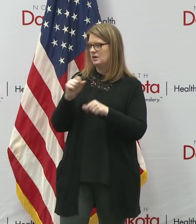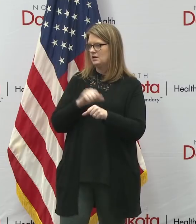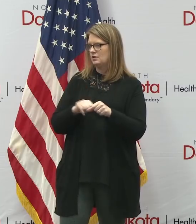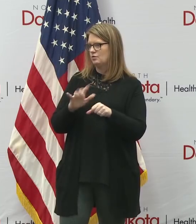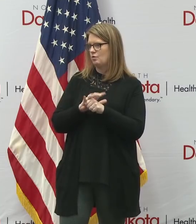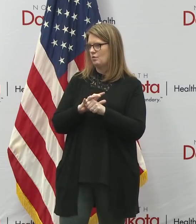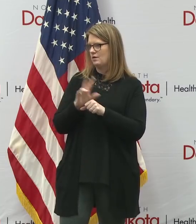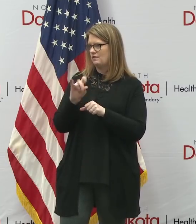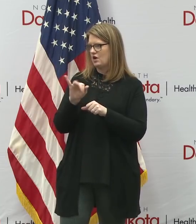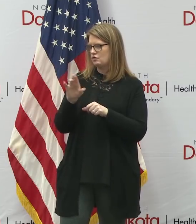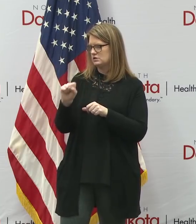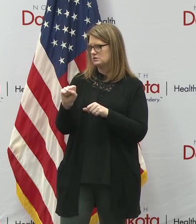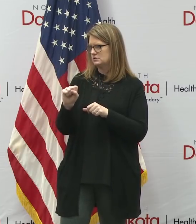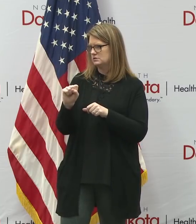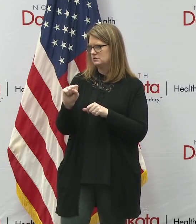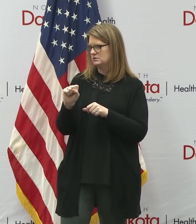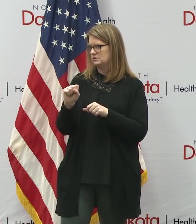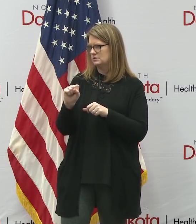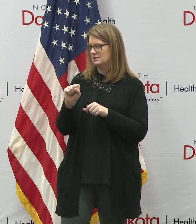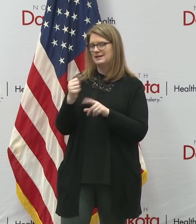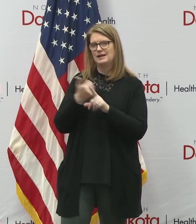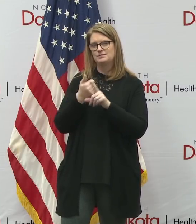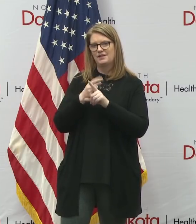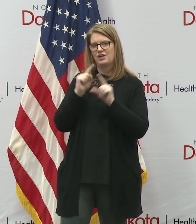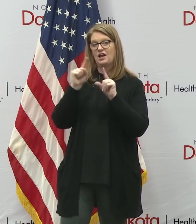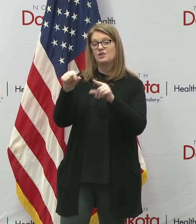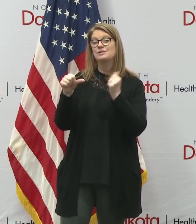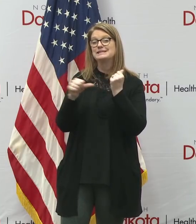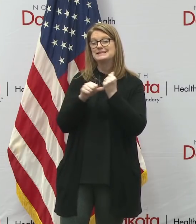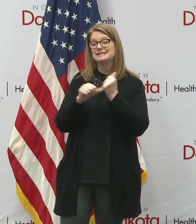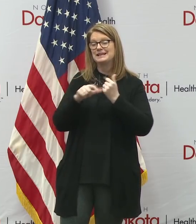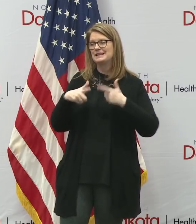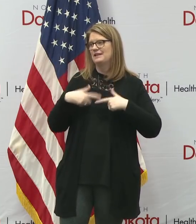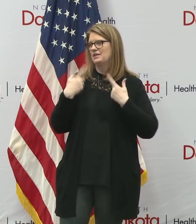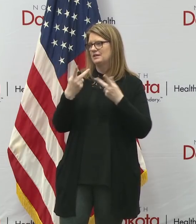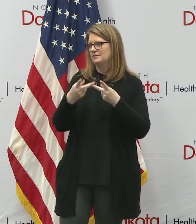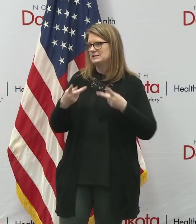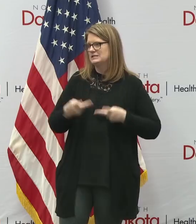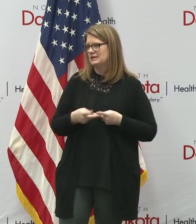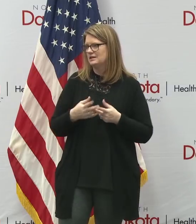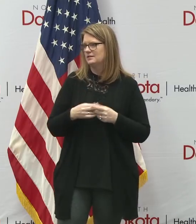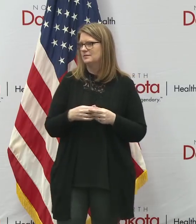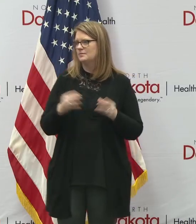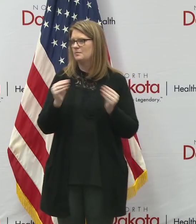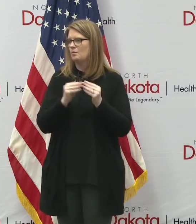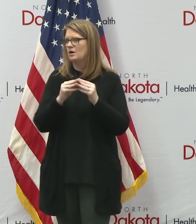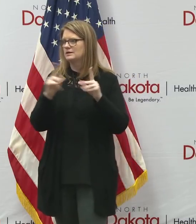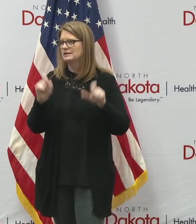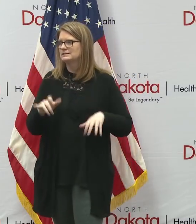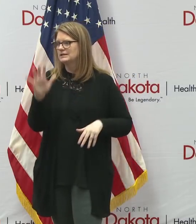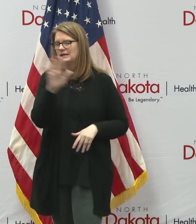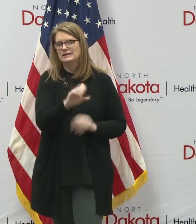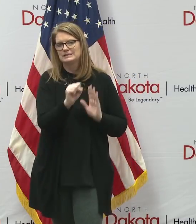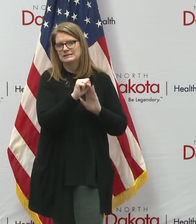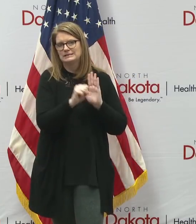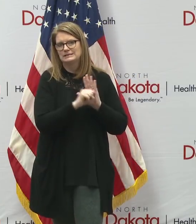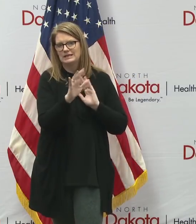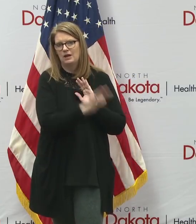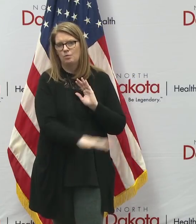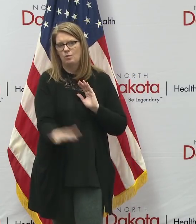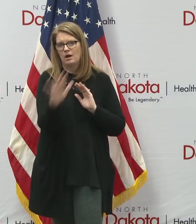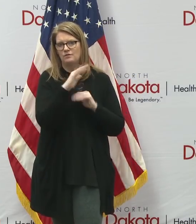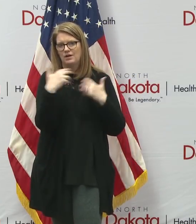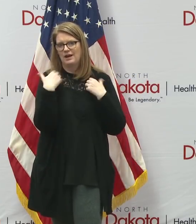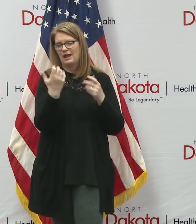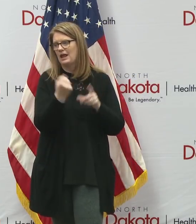coronavirus after being at an assisted living facility. Question is, will there be more testing done statewide on healthcare workers for